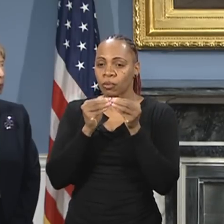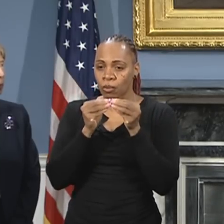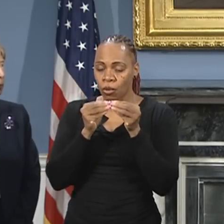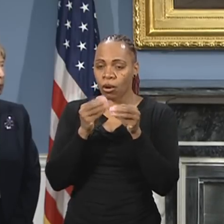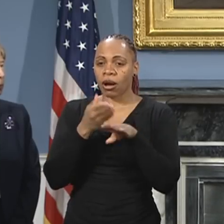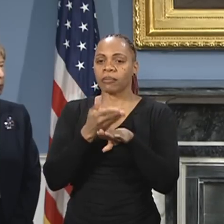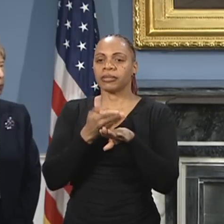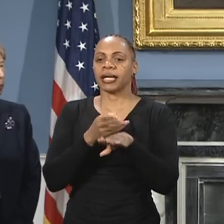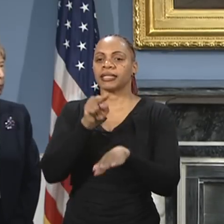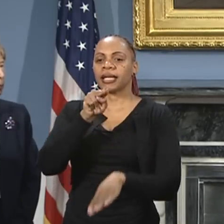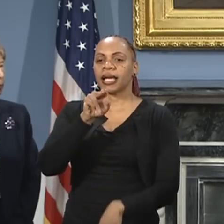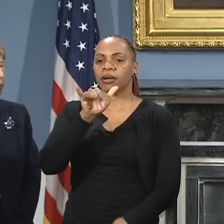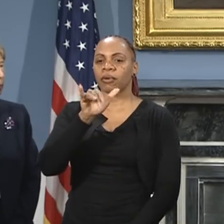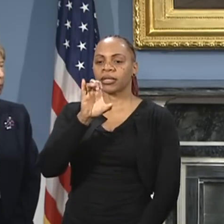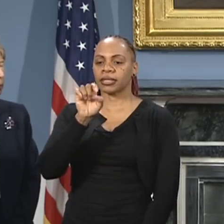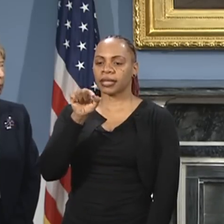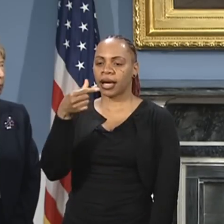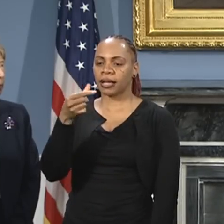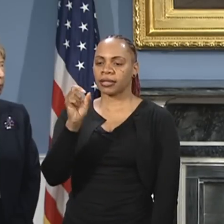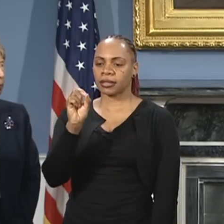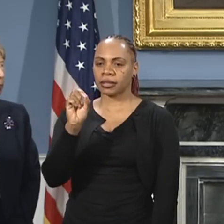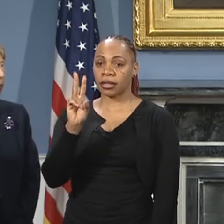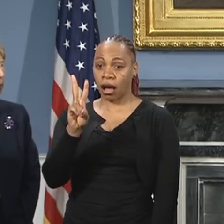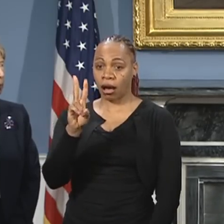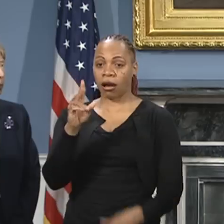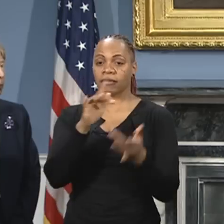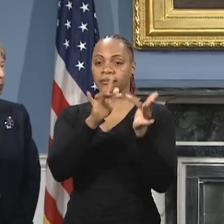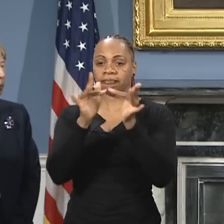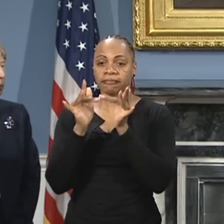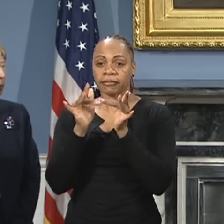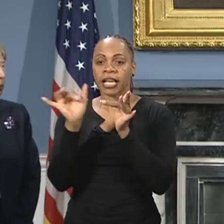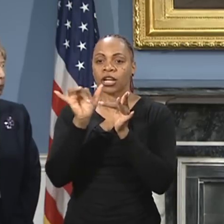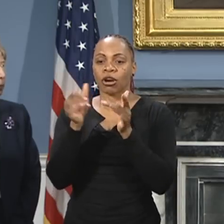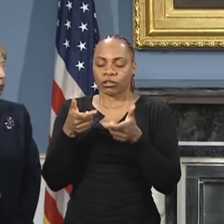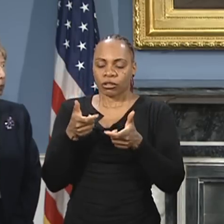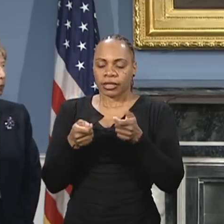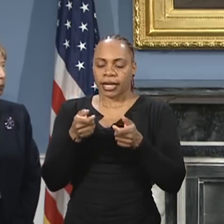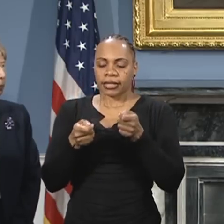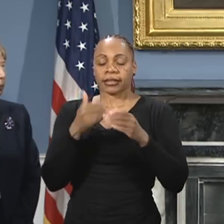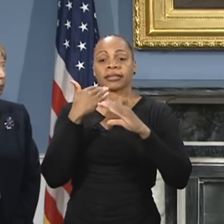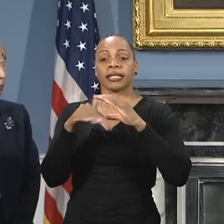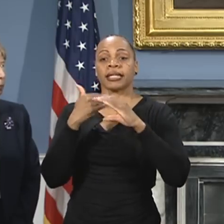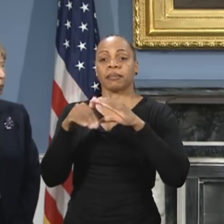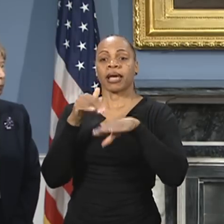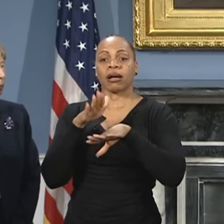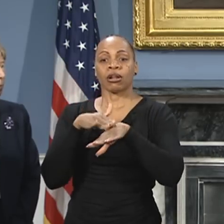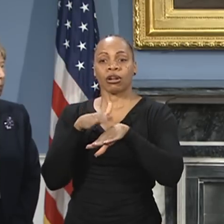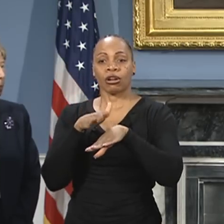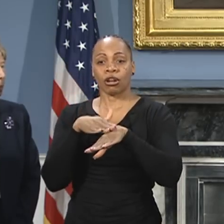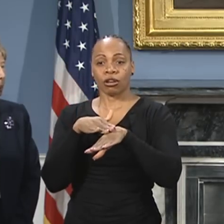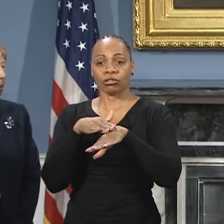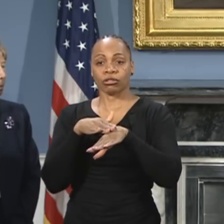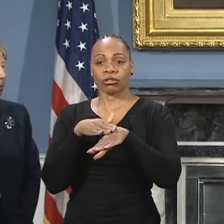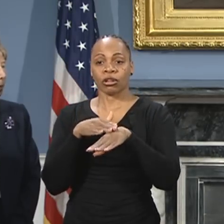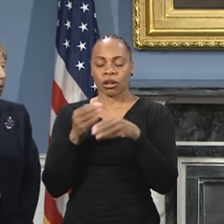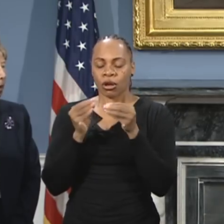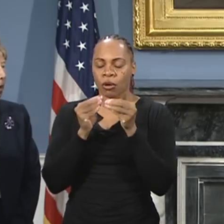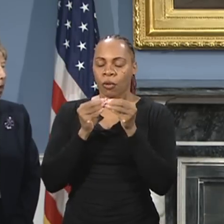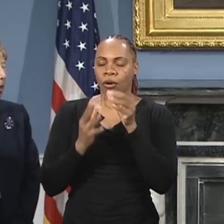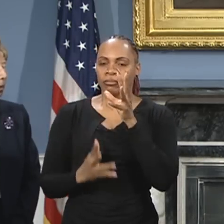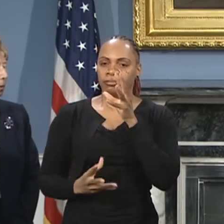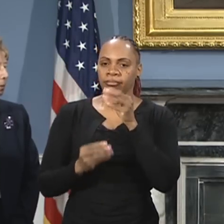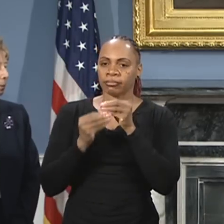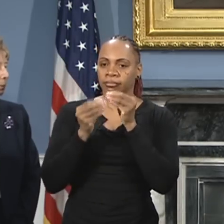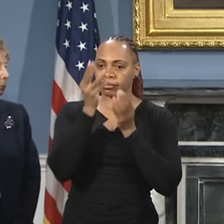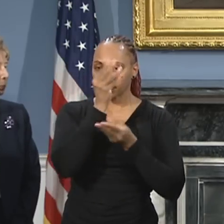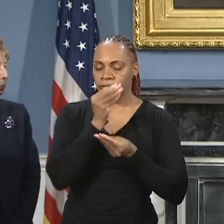nyc.gov for Notify NYC texts and email alerts. A couple of other things I want to give you